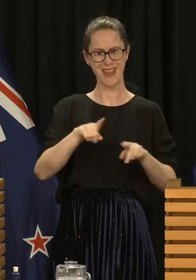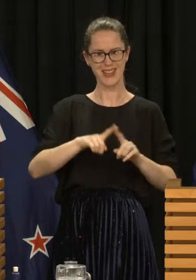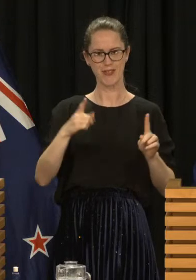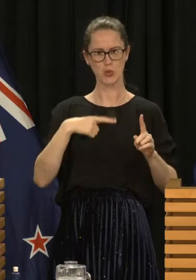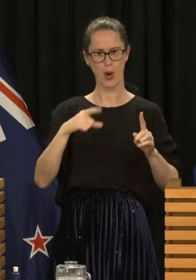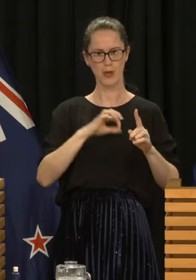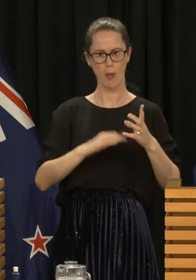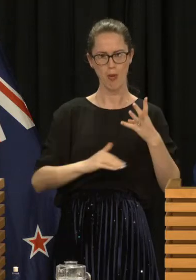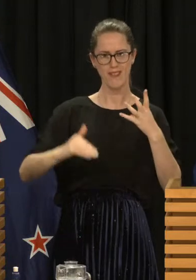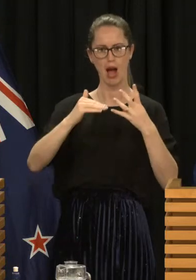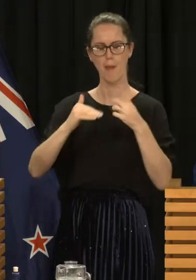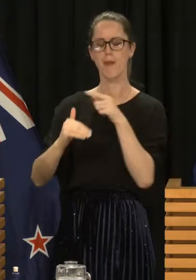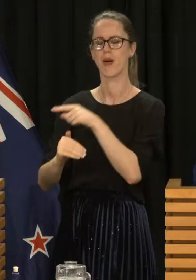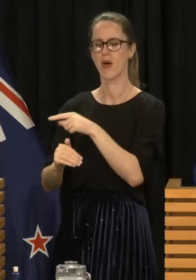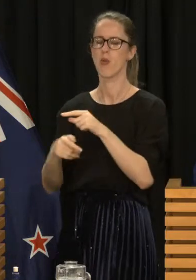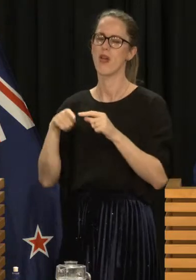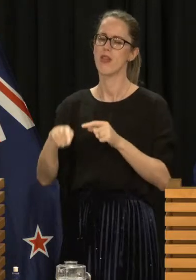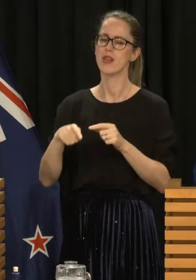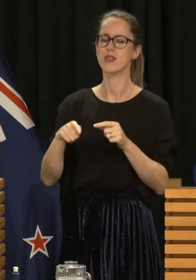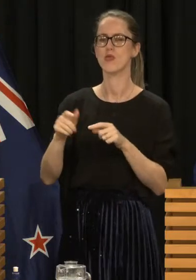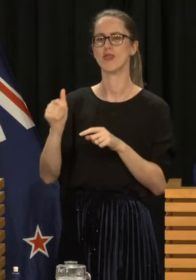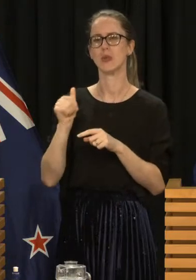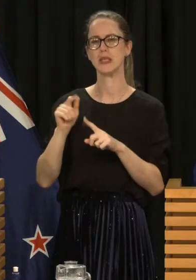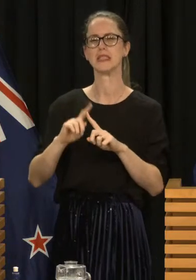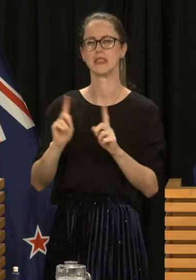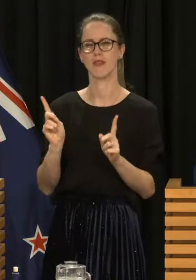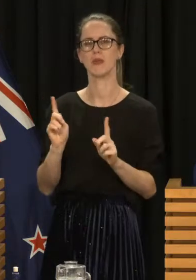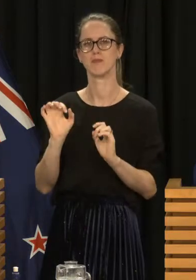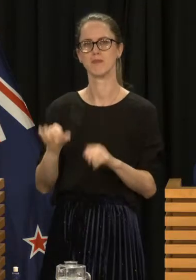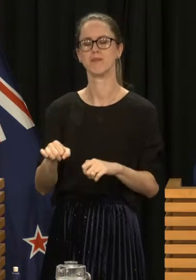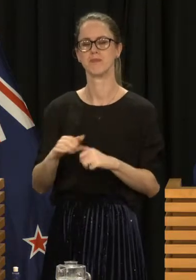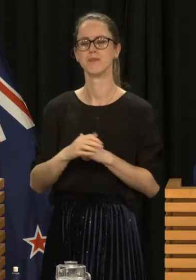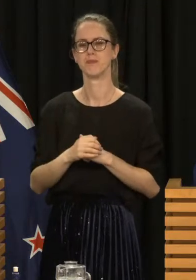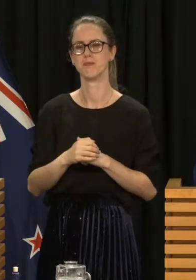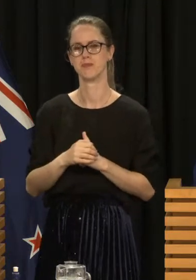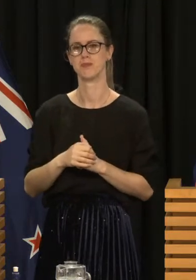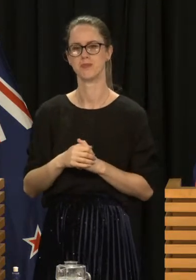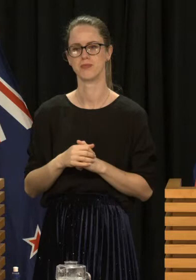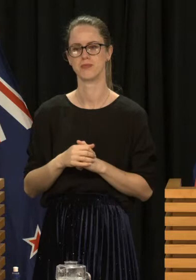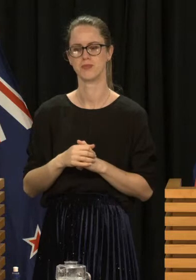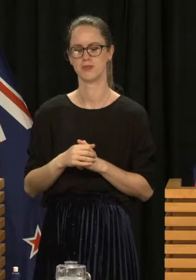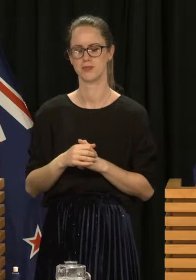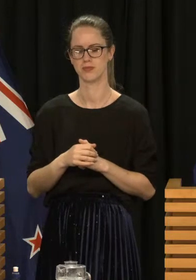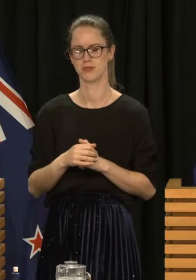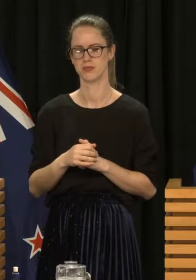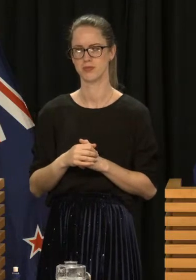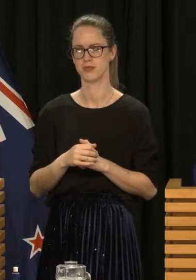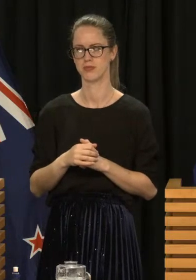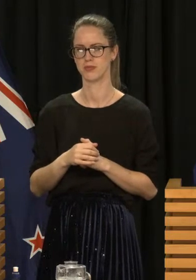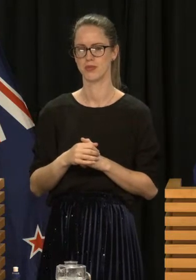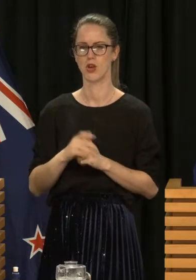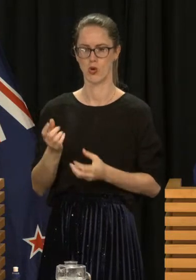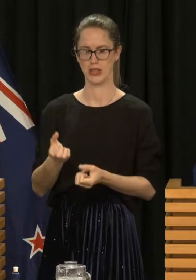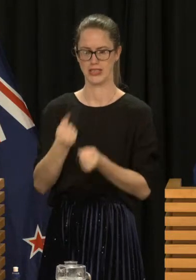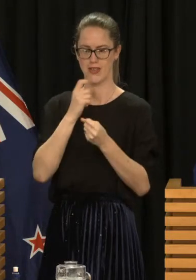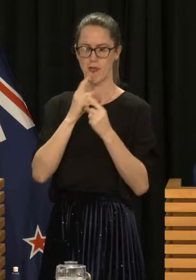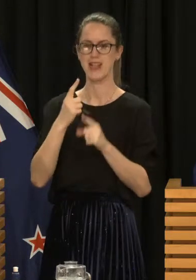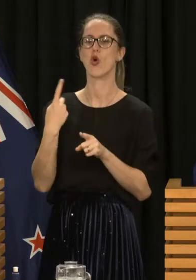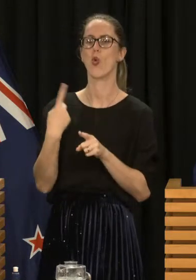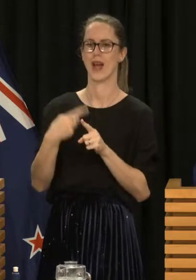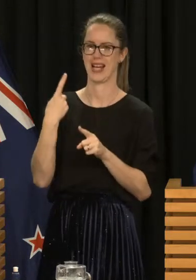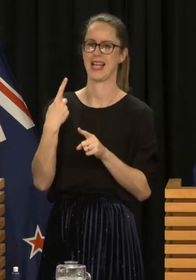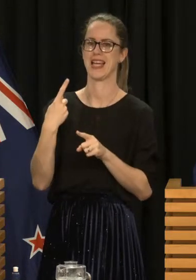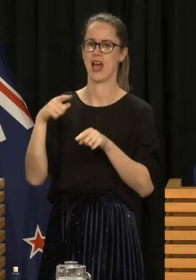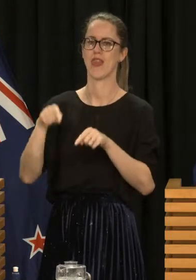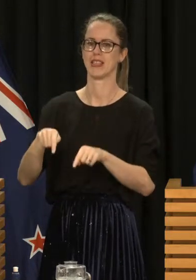most recent group of cases that we're dealing with. The first is that we had more information early on this time around